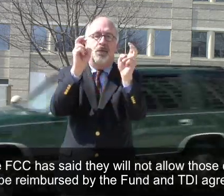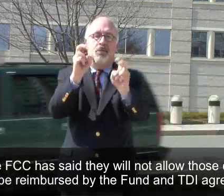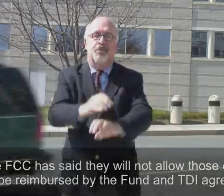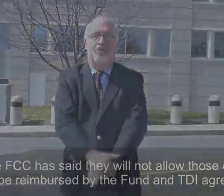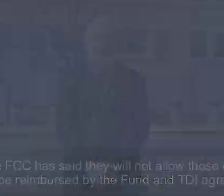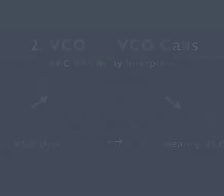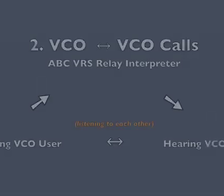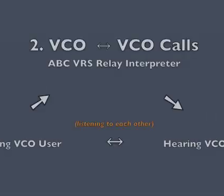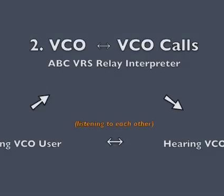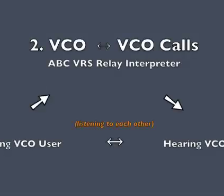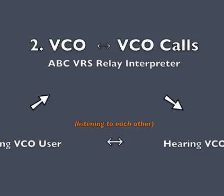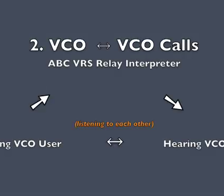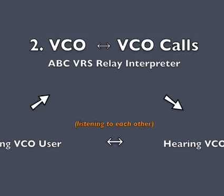agrees.